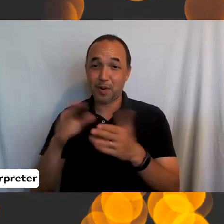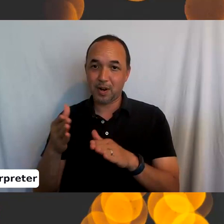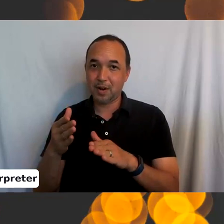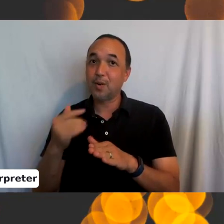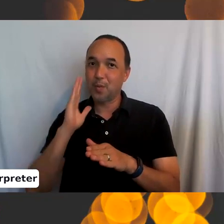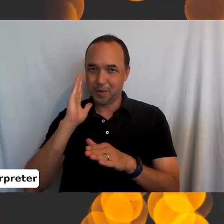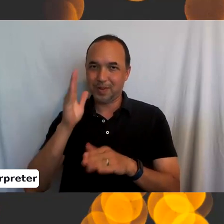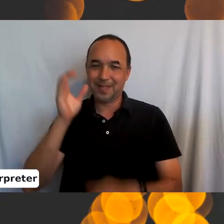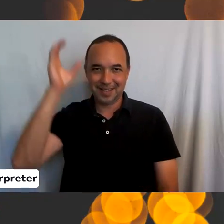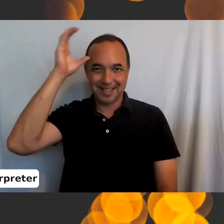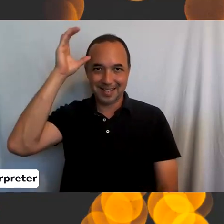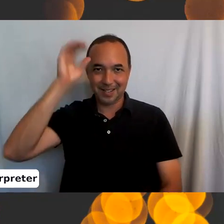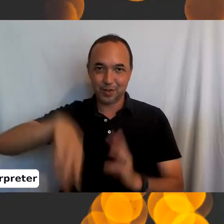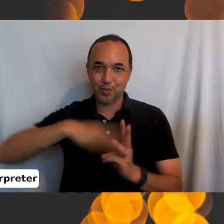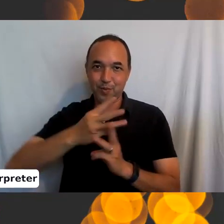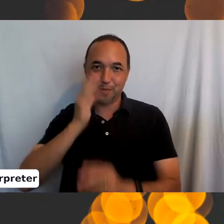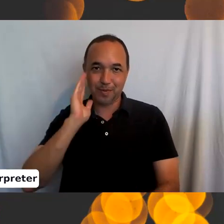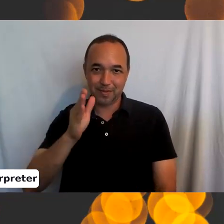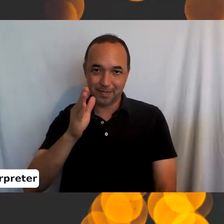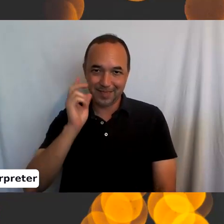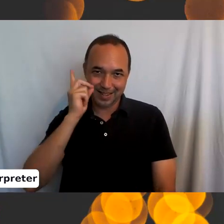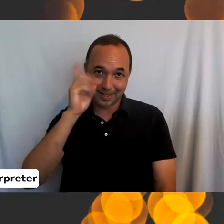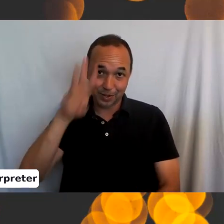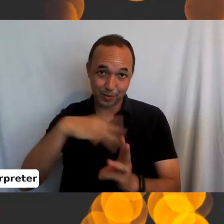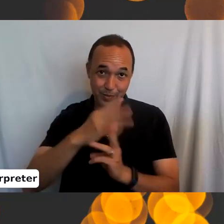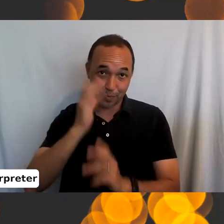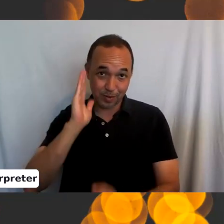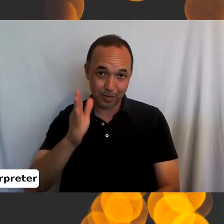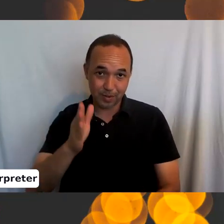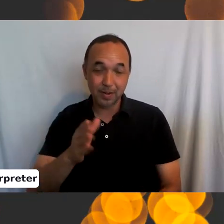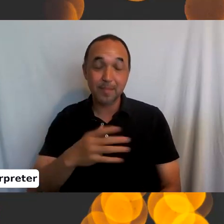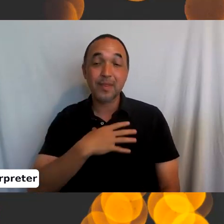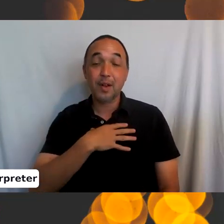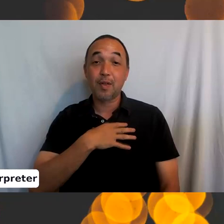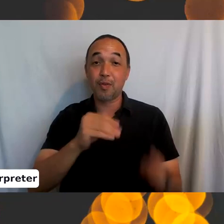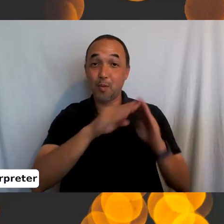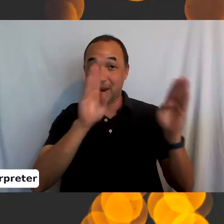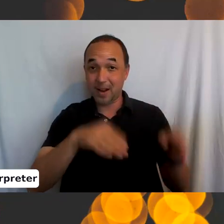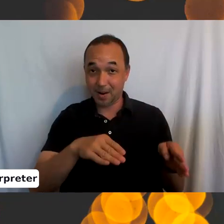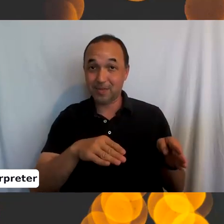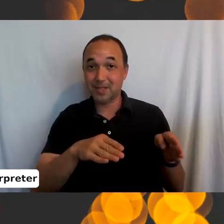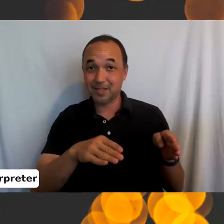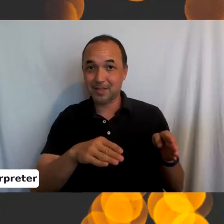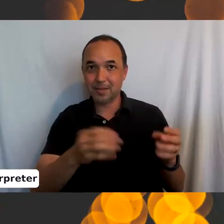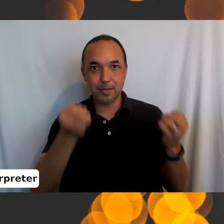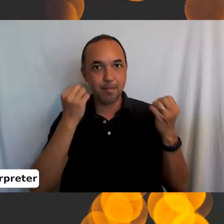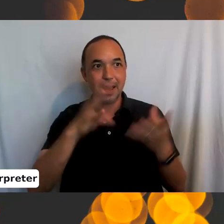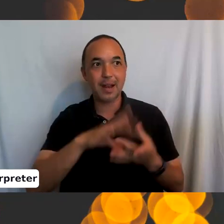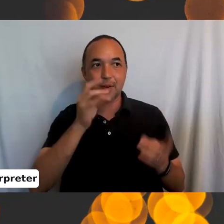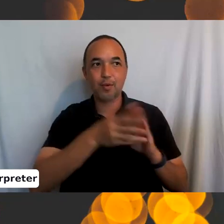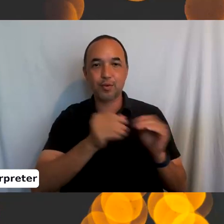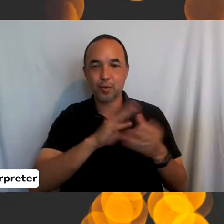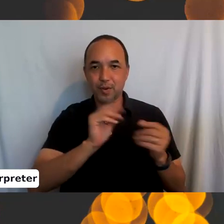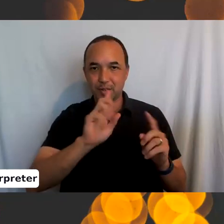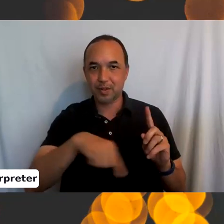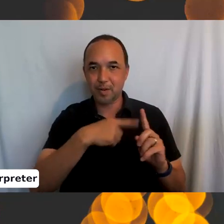one of these days. I also would like to investigate the White House because there are a lot of ghost stories in the White House. Mary